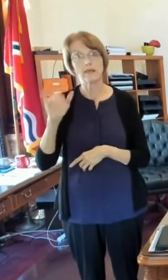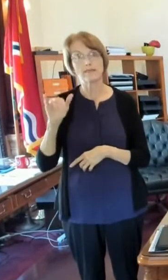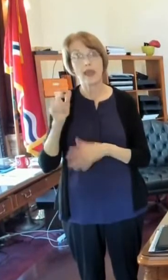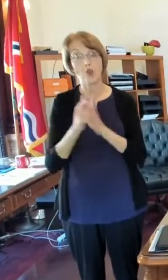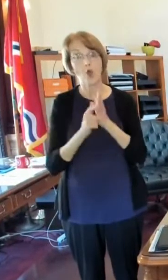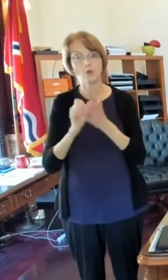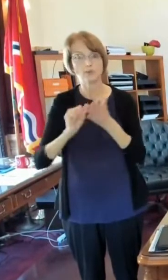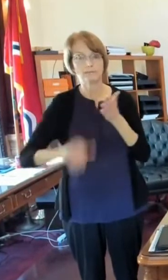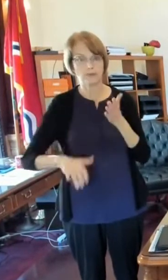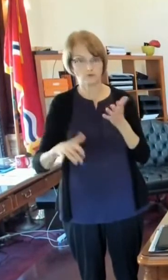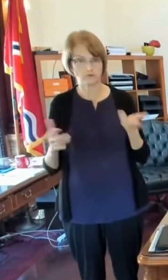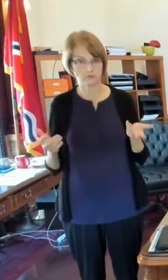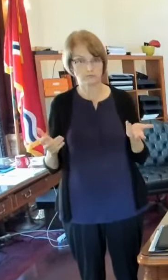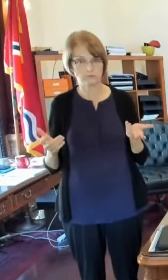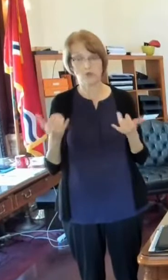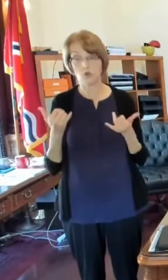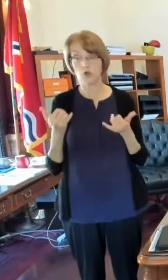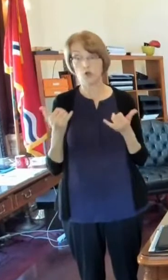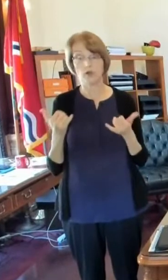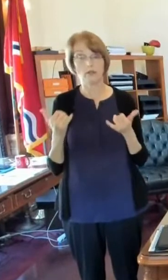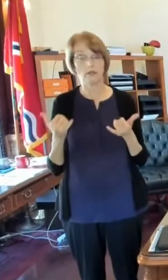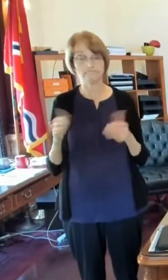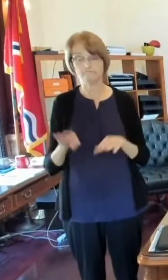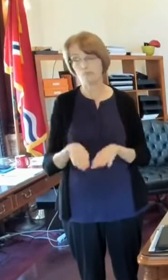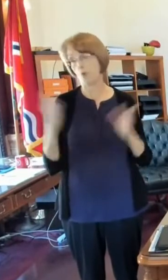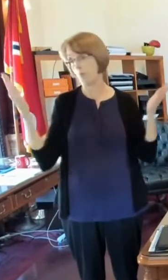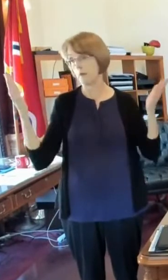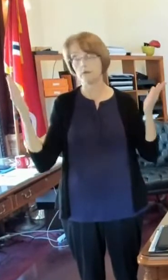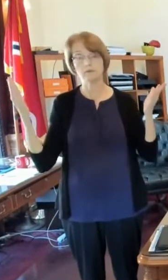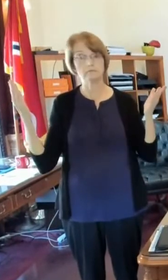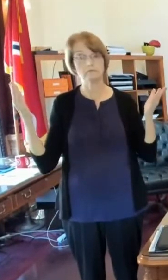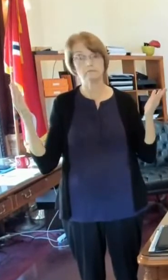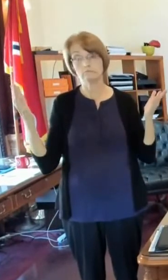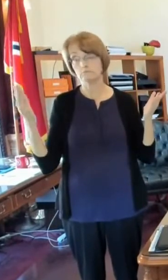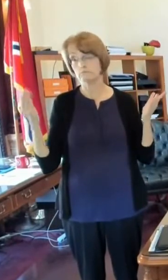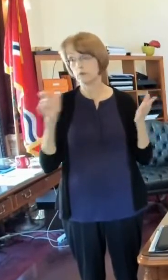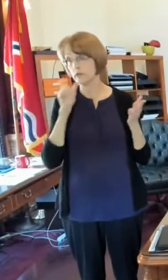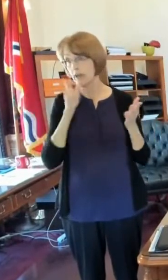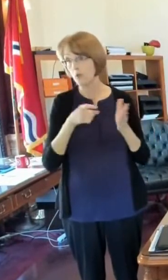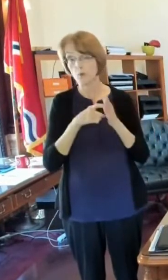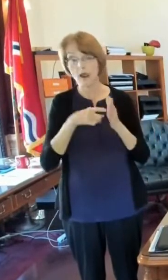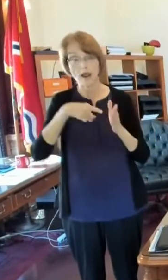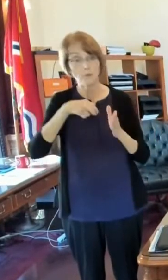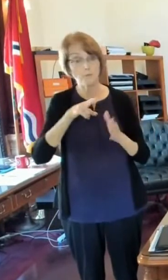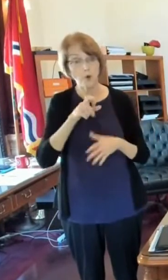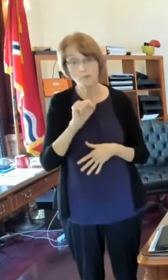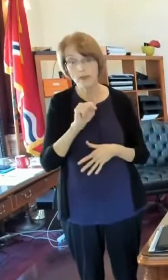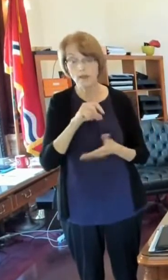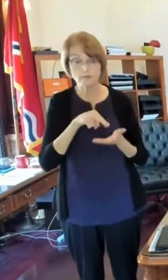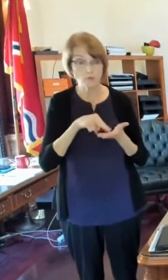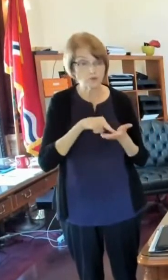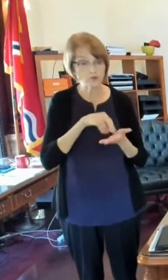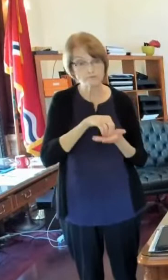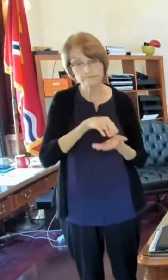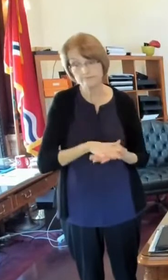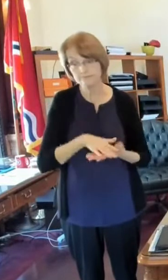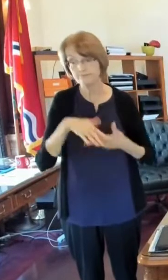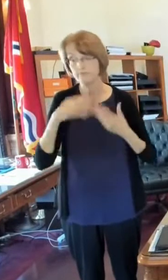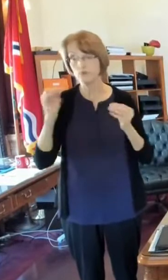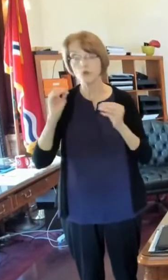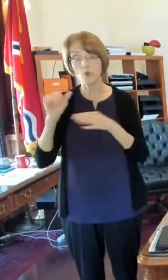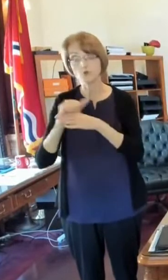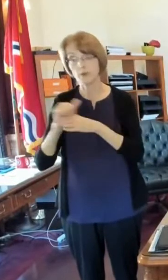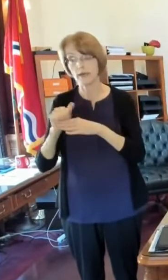repealed, and so currently no one has to have a permit, no one has to have any training. Even